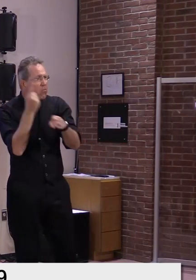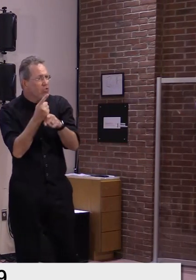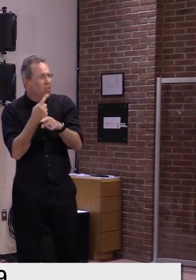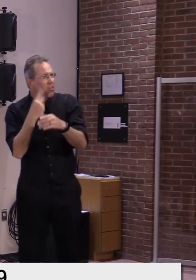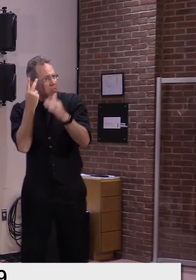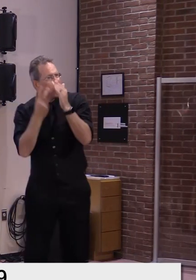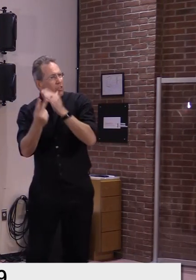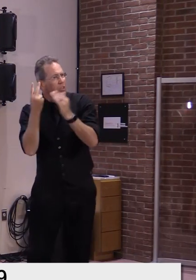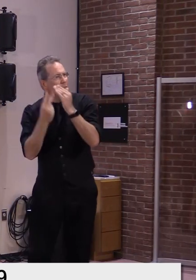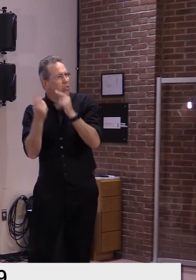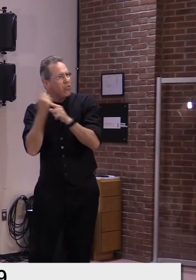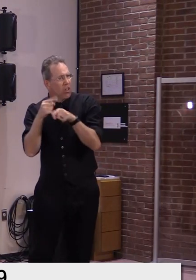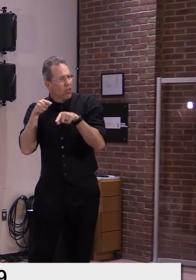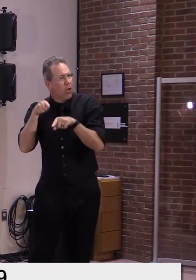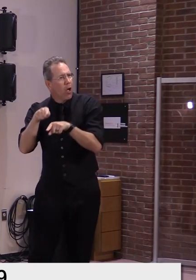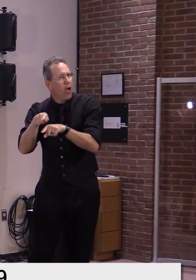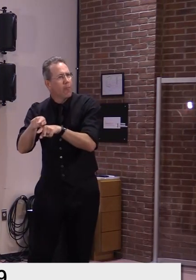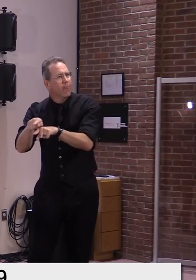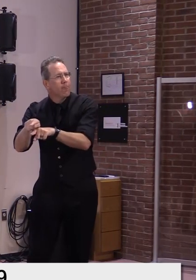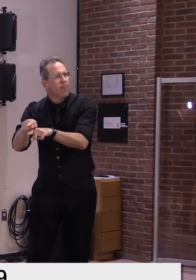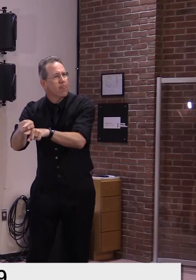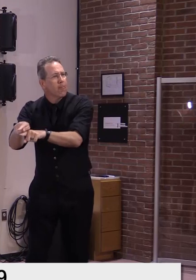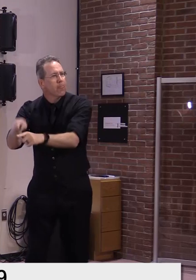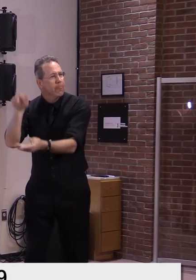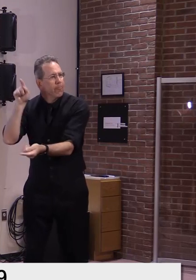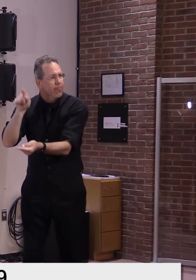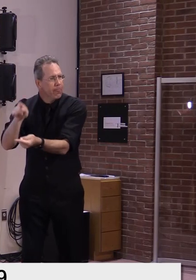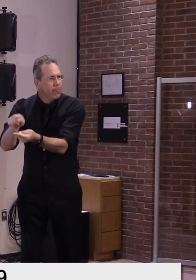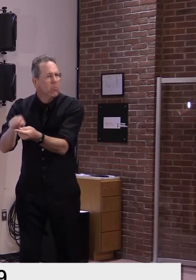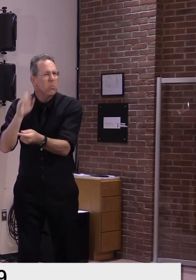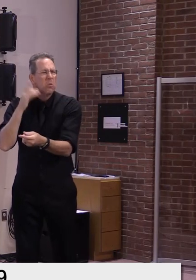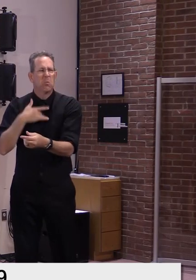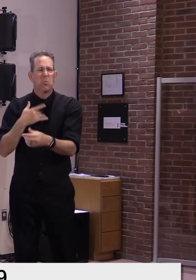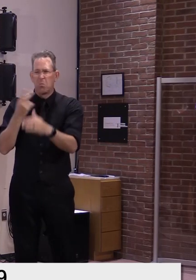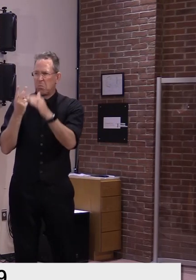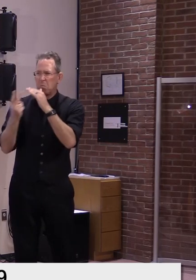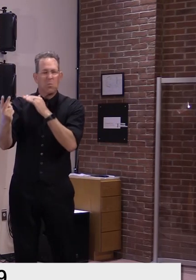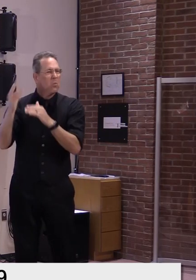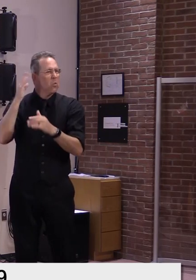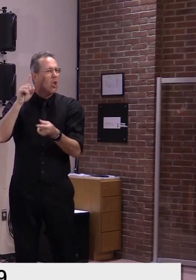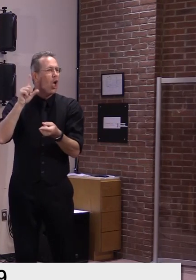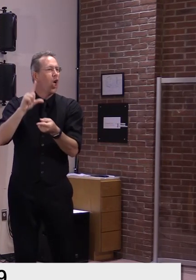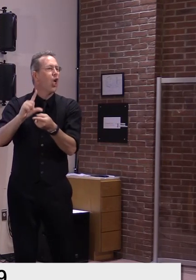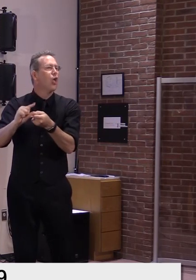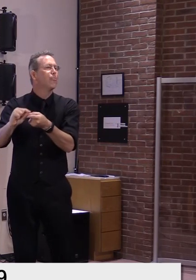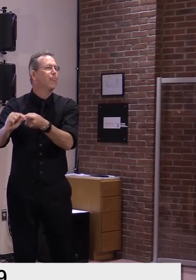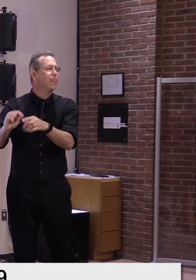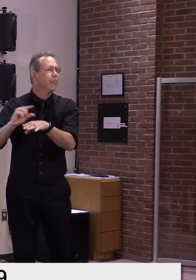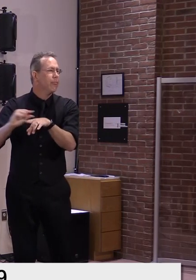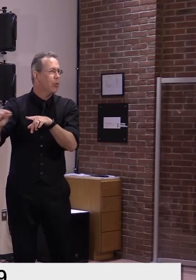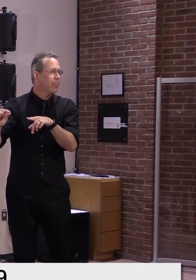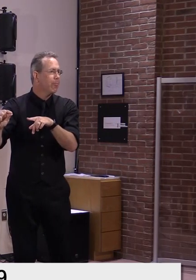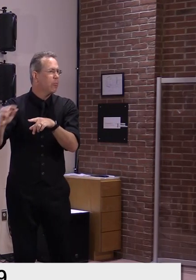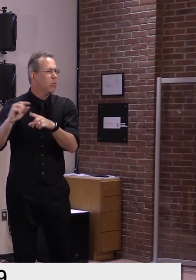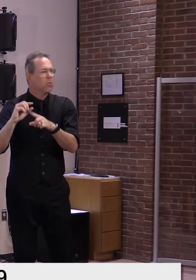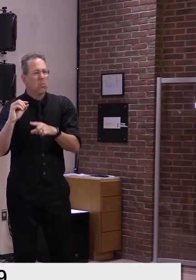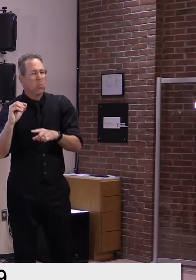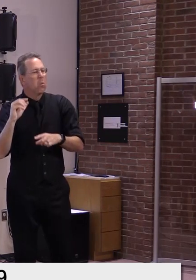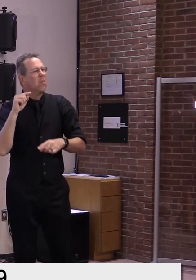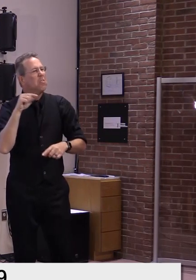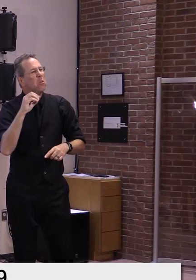recent forecasts anticipate that cases will continue to fall and soon will get into the single digits on a regular